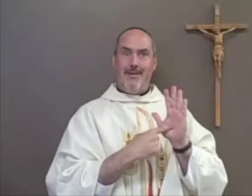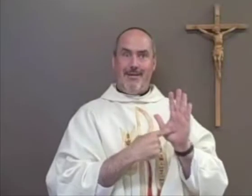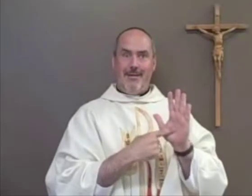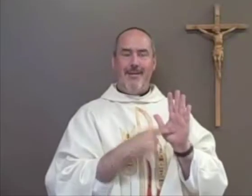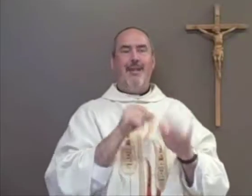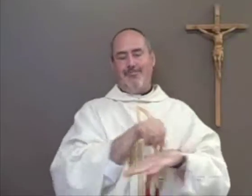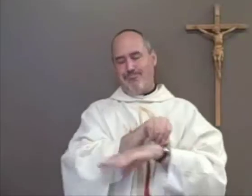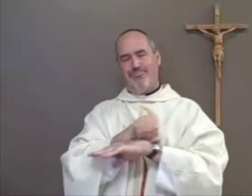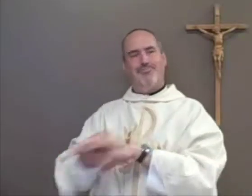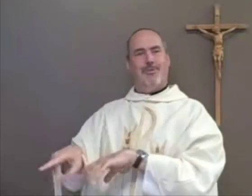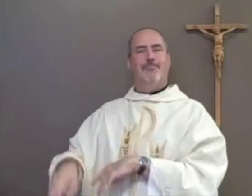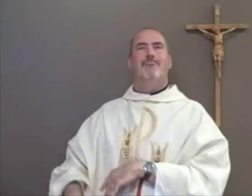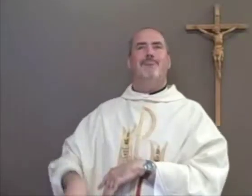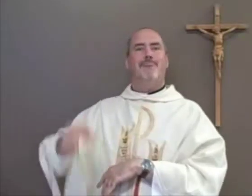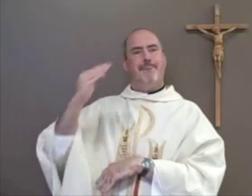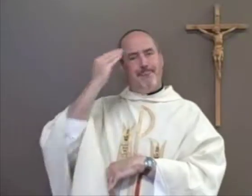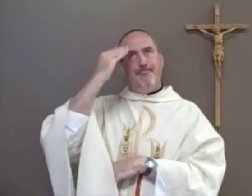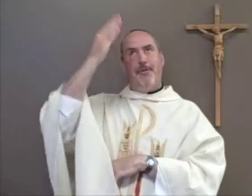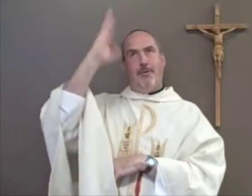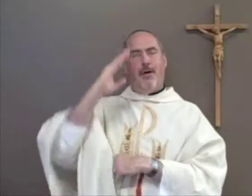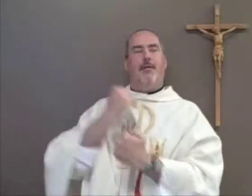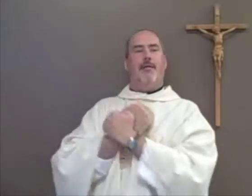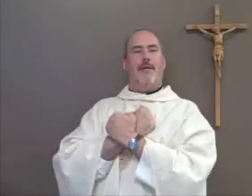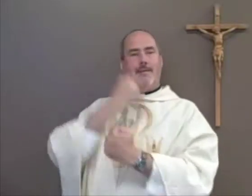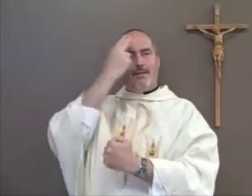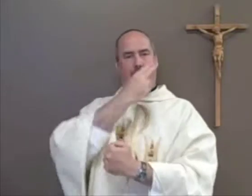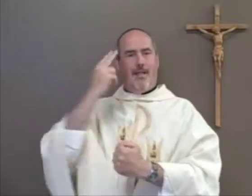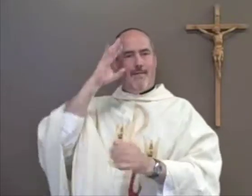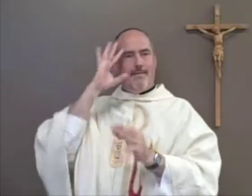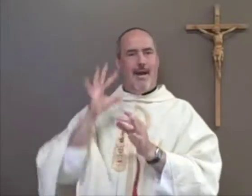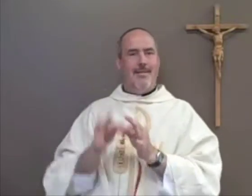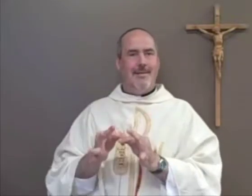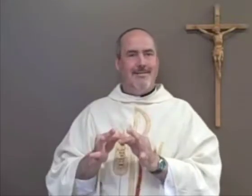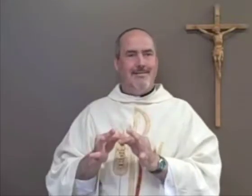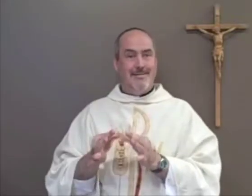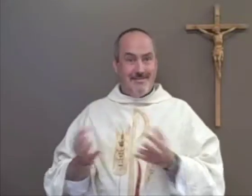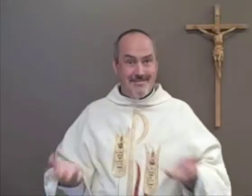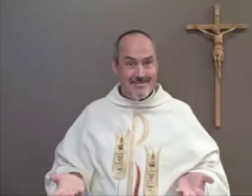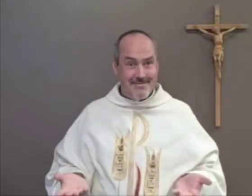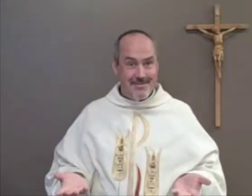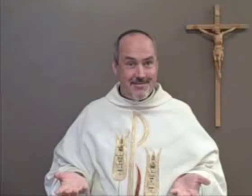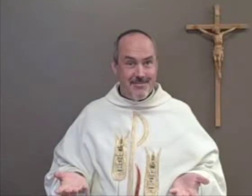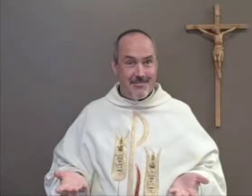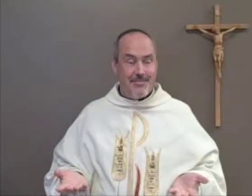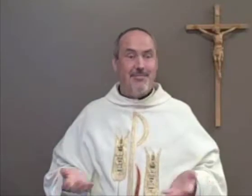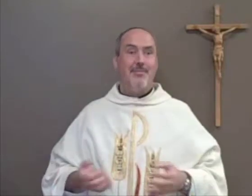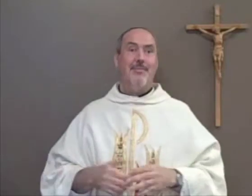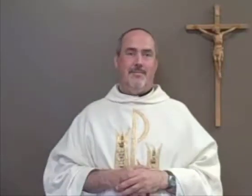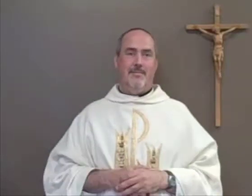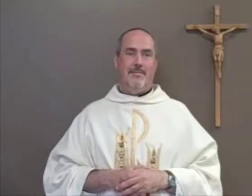to church, then the child can, or children can then grow up strong in the Catholic faith.